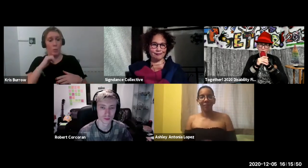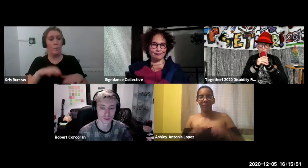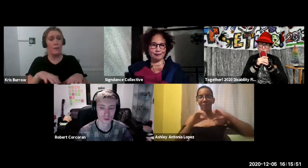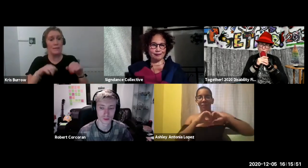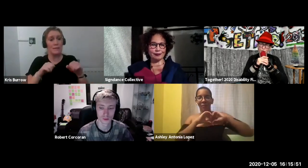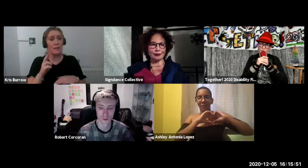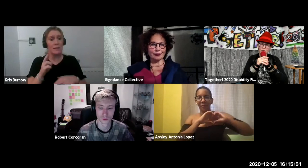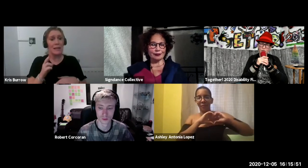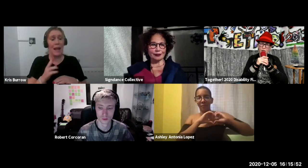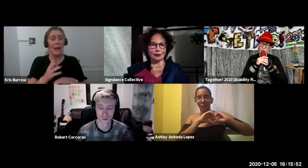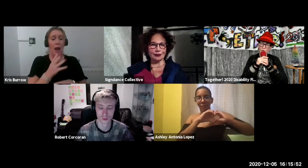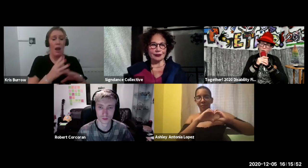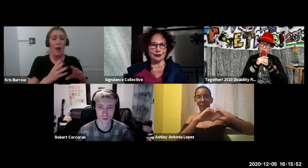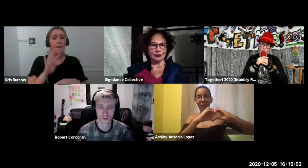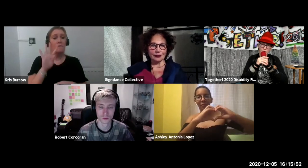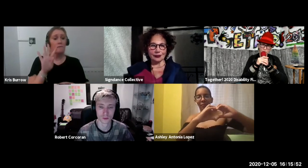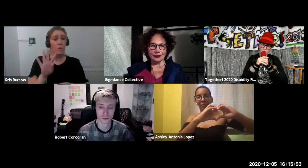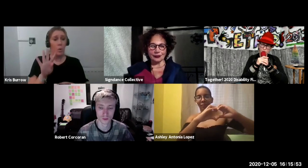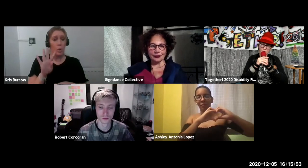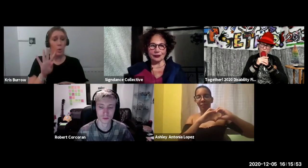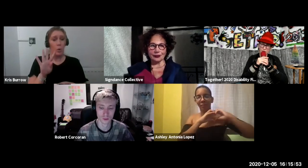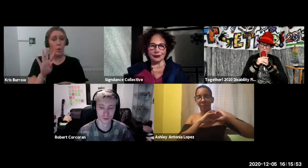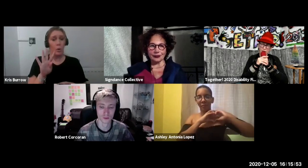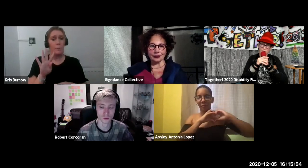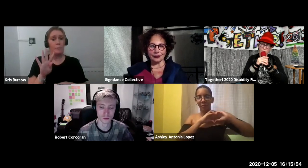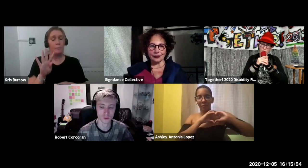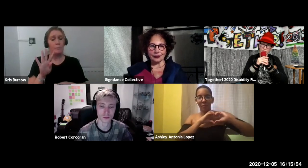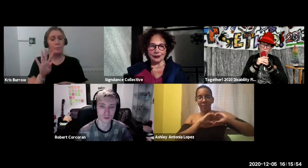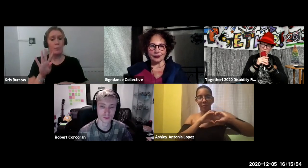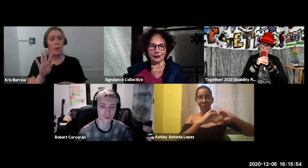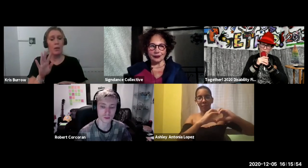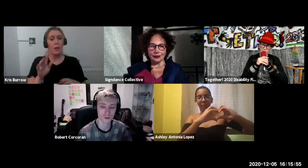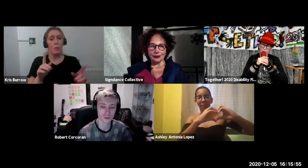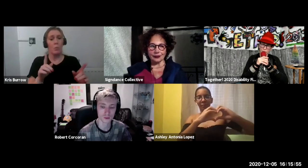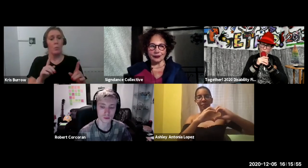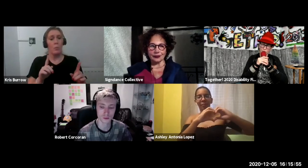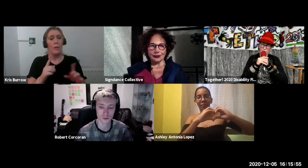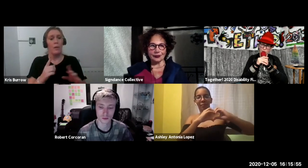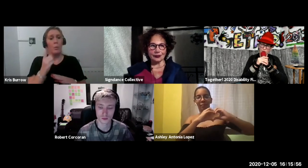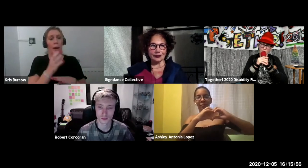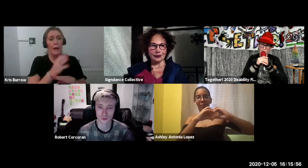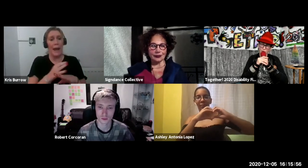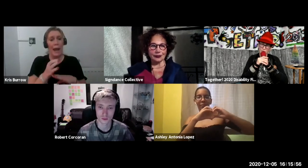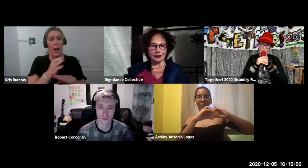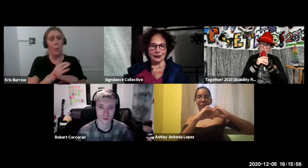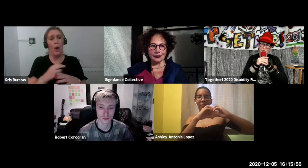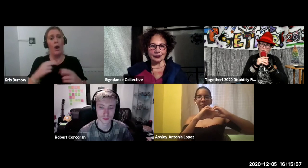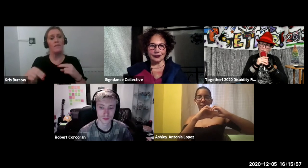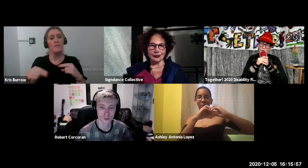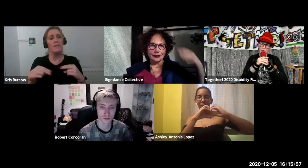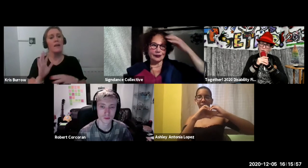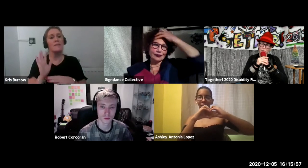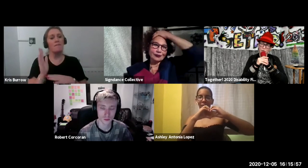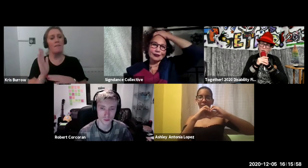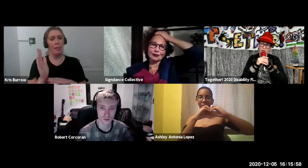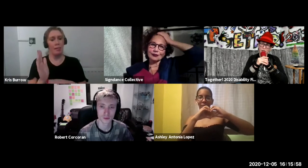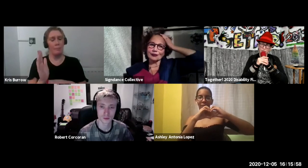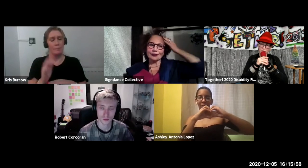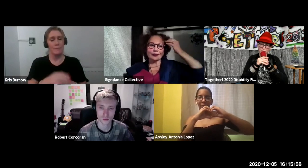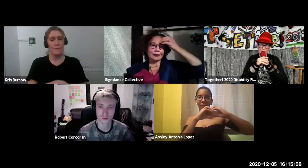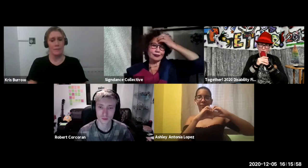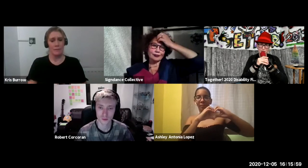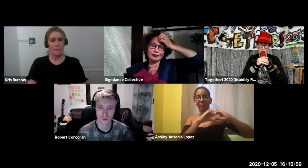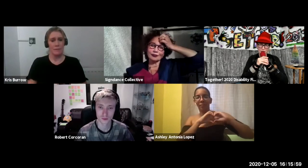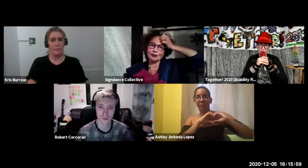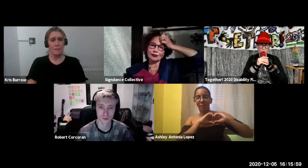again at 4:30 with, very fittingly, a wonderful hour of more dance films. So it's going to be a